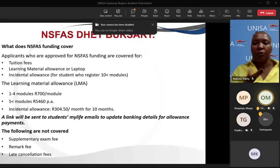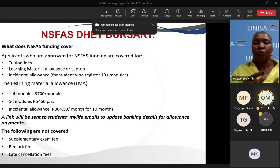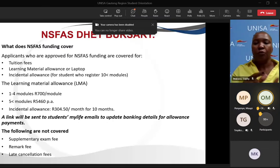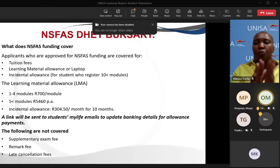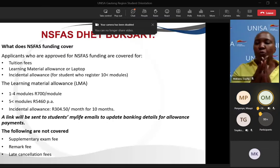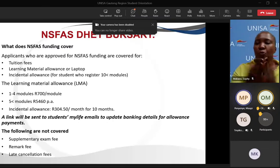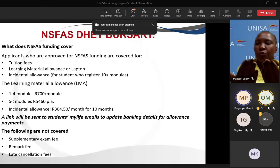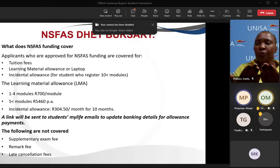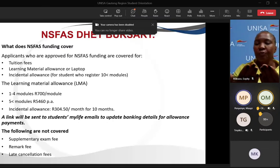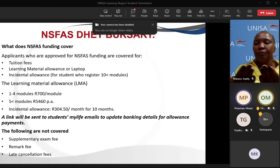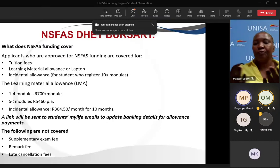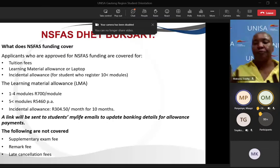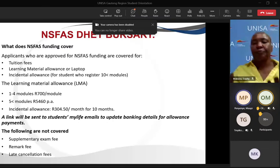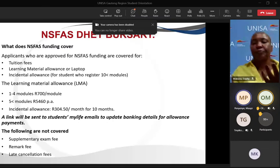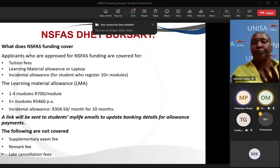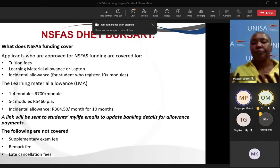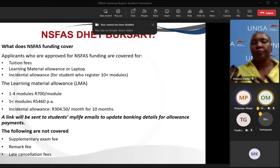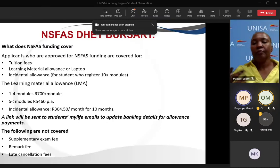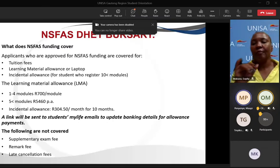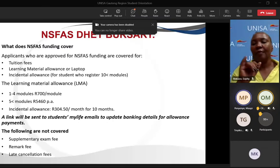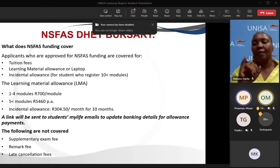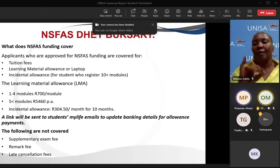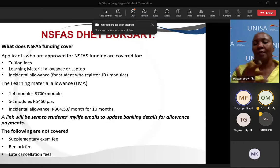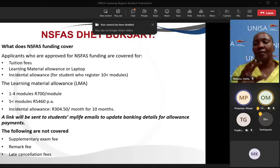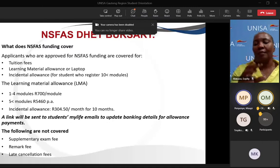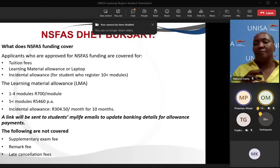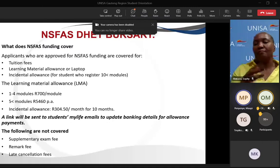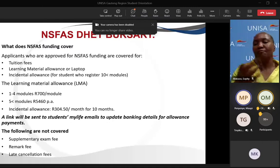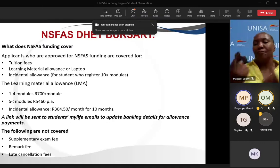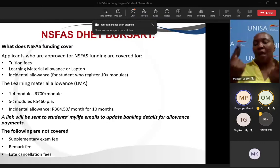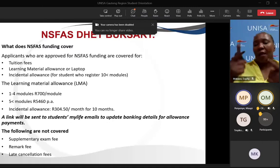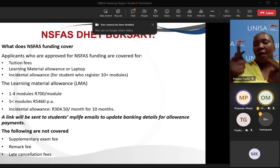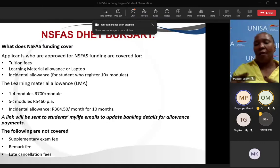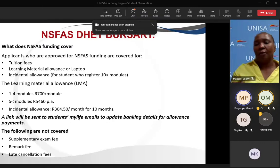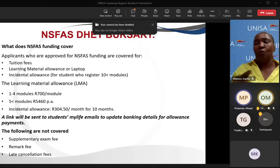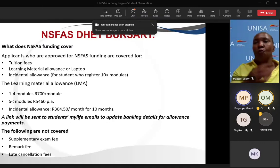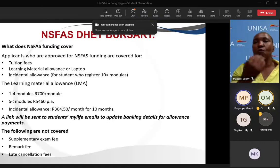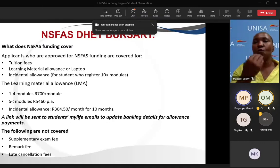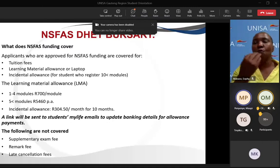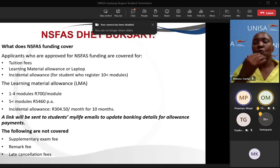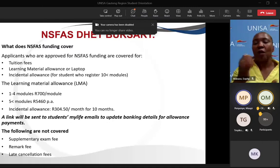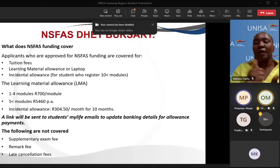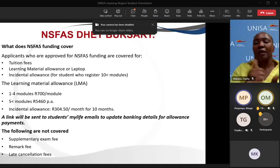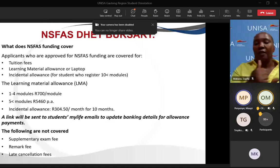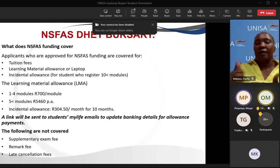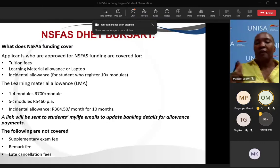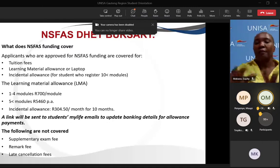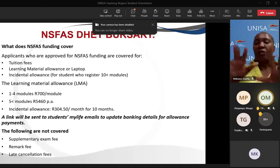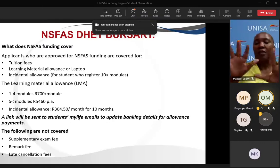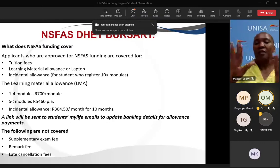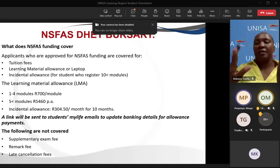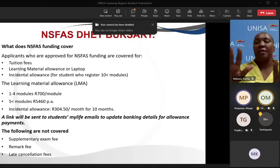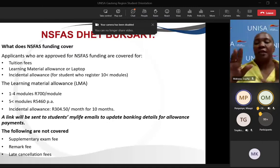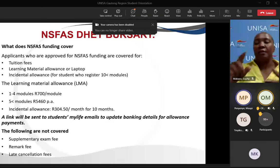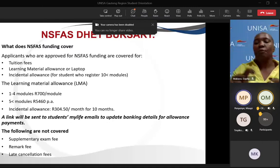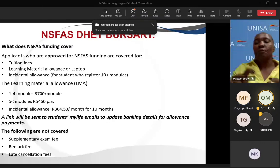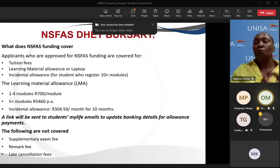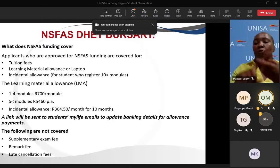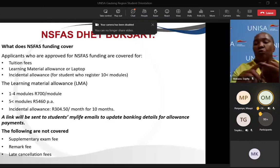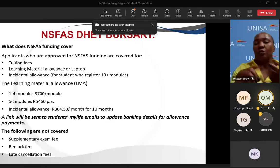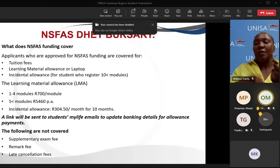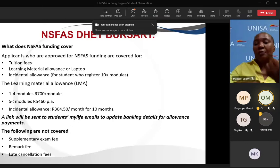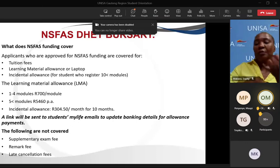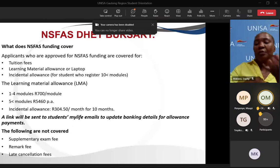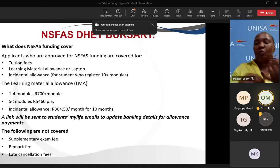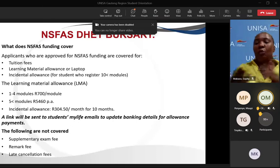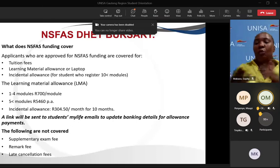both and then incidental allowance for those students who are registered for 10 modules or more